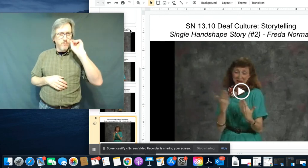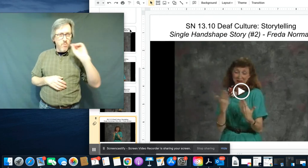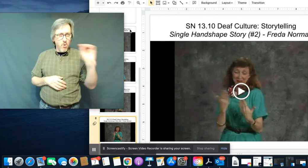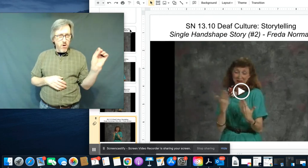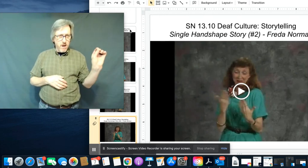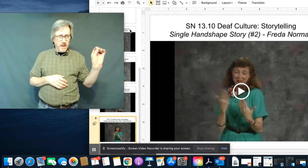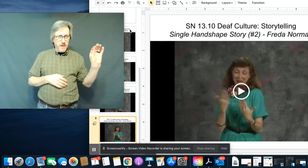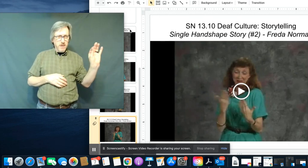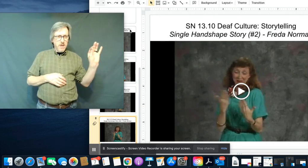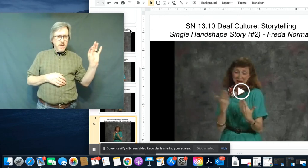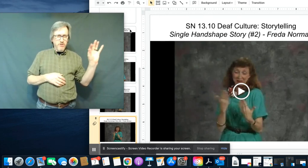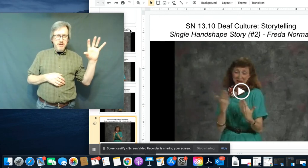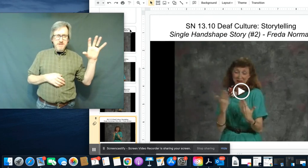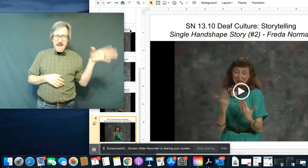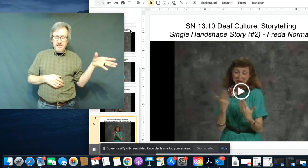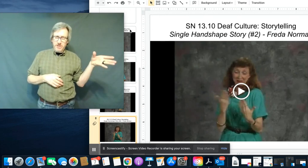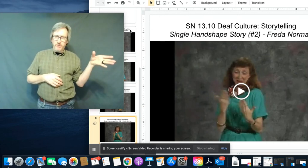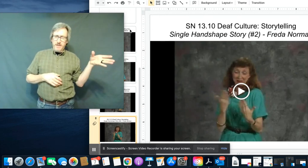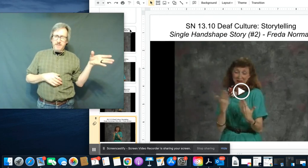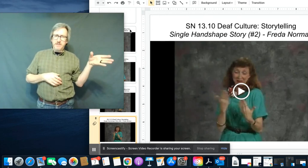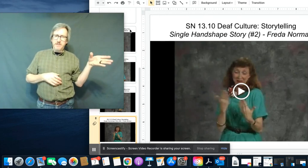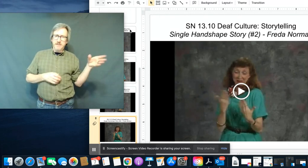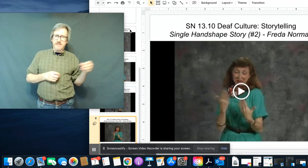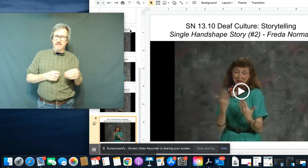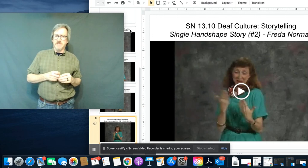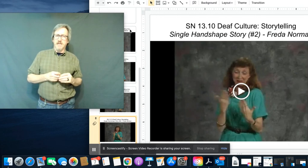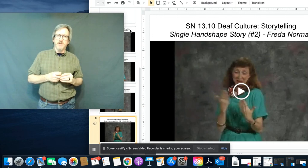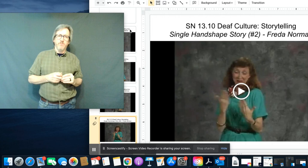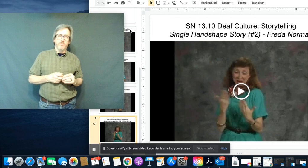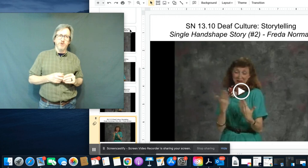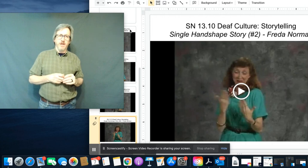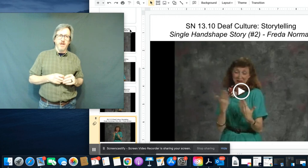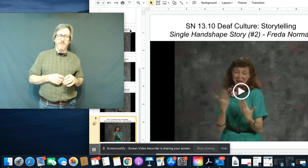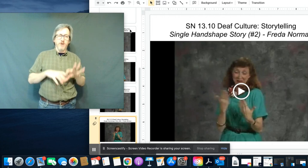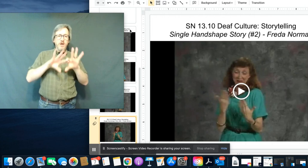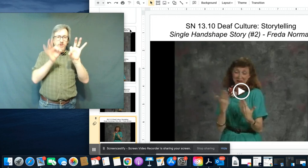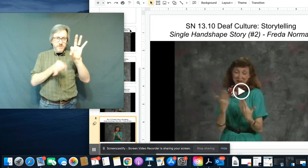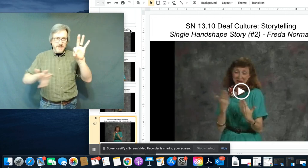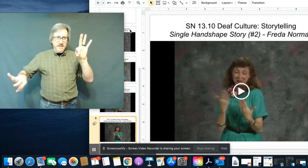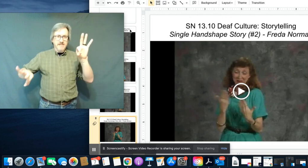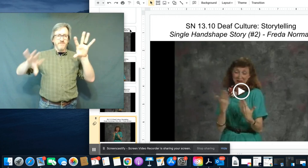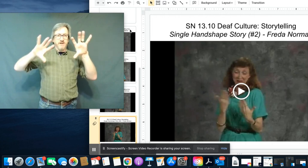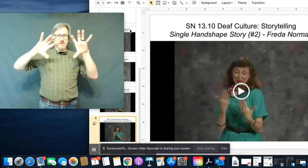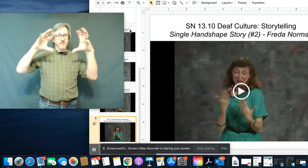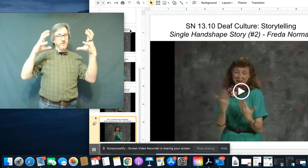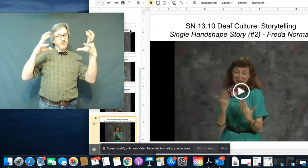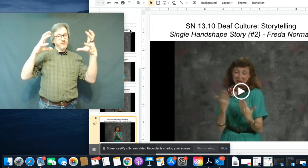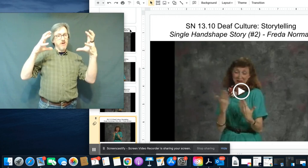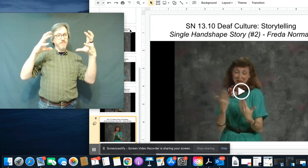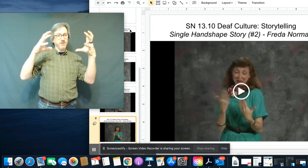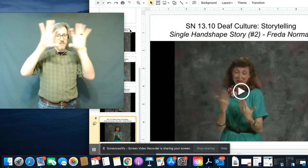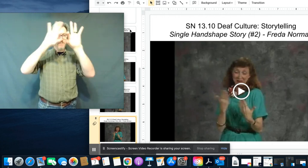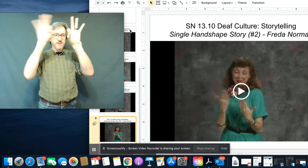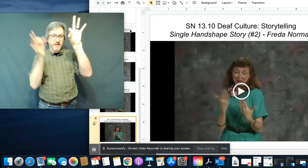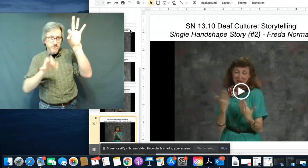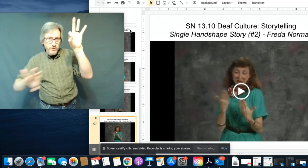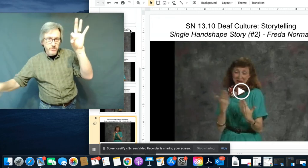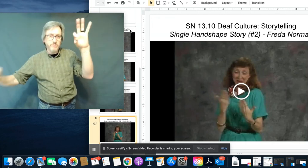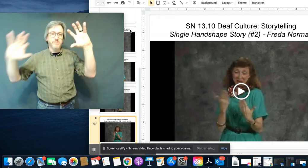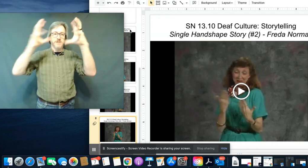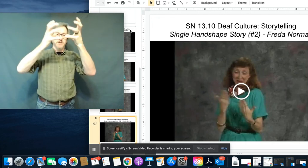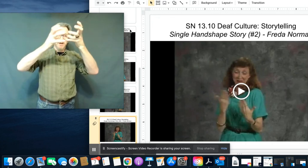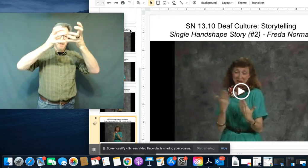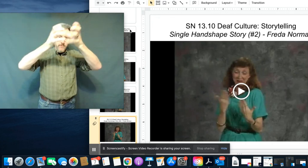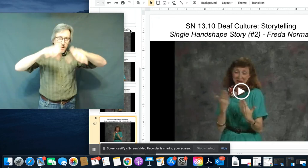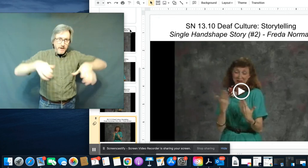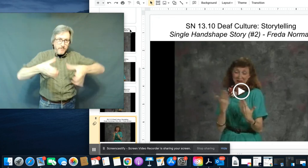her more in the next unit in 16 when we're talking about using classifiers to describe shapes like